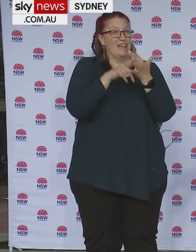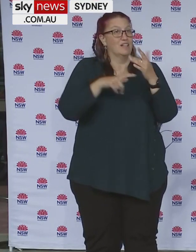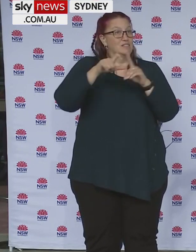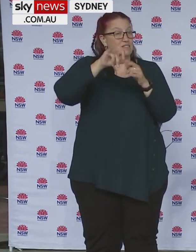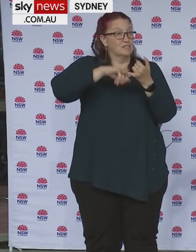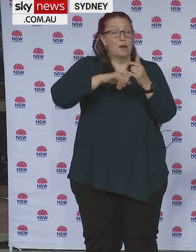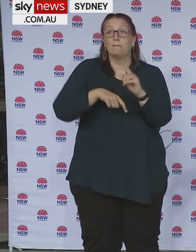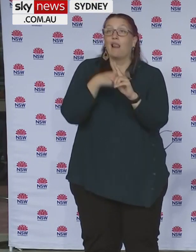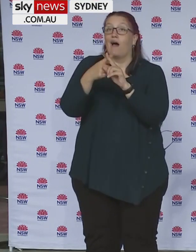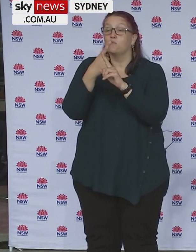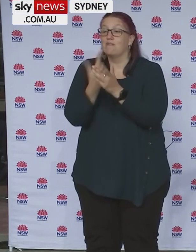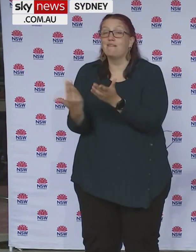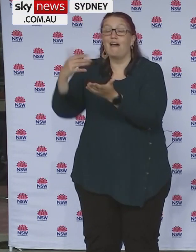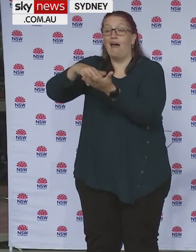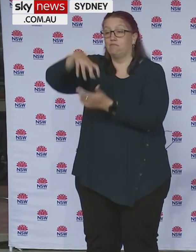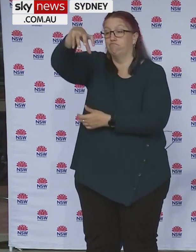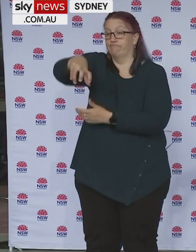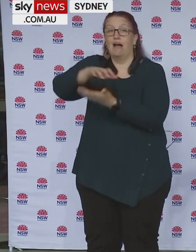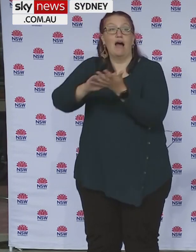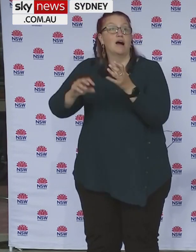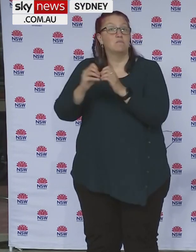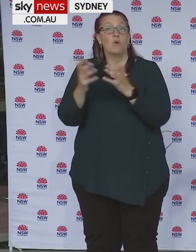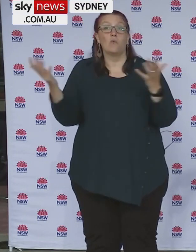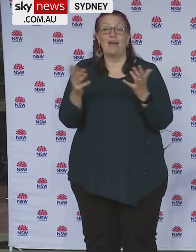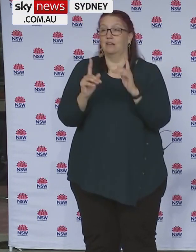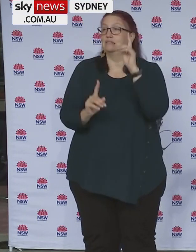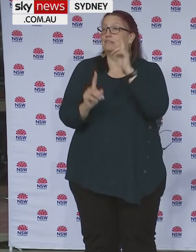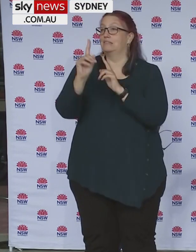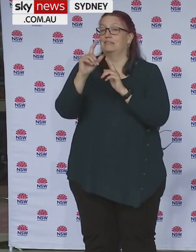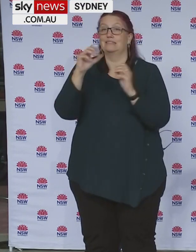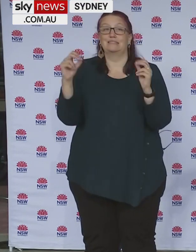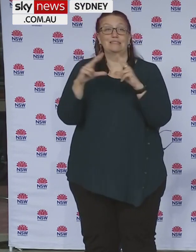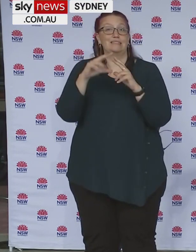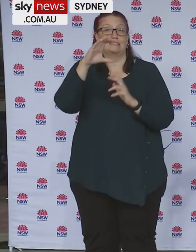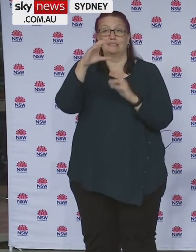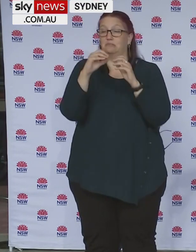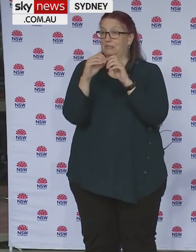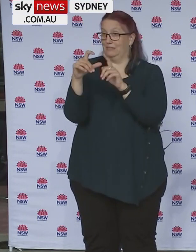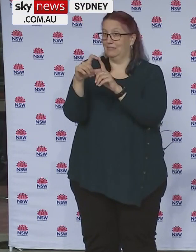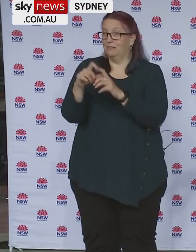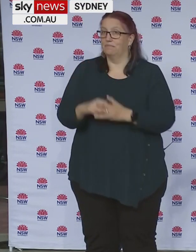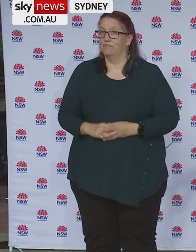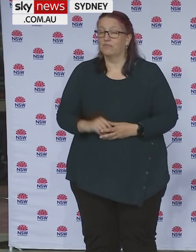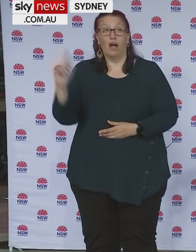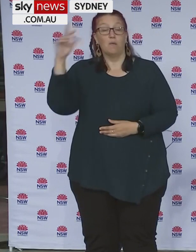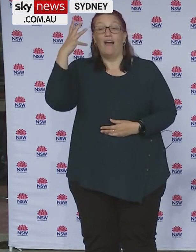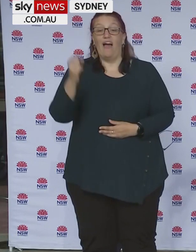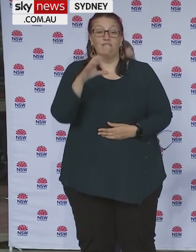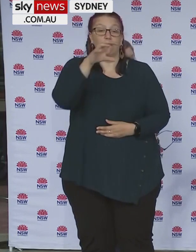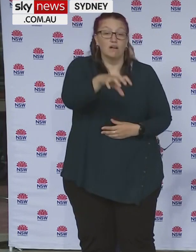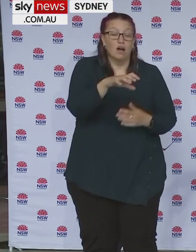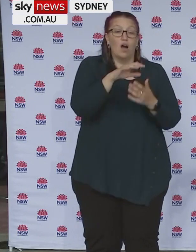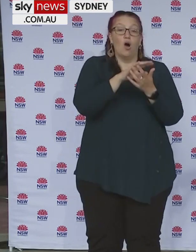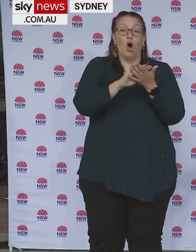So in addition to the 100 sites, in addition to the mass vaccination hub we have in Homebush, which is proving to be a great success, there'll also be the one